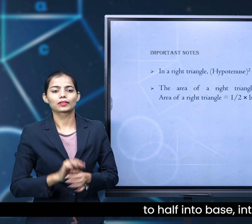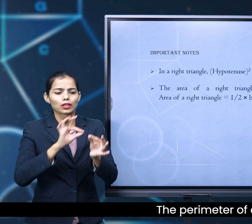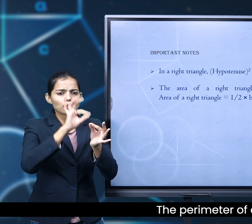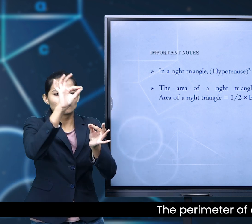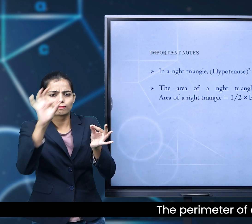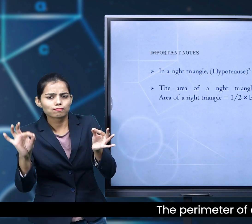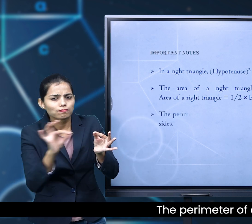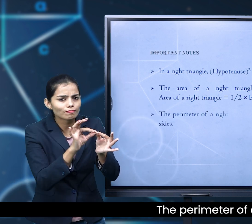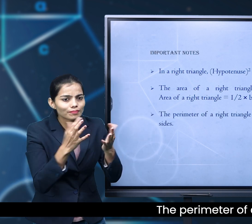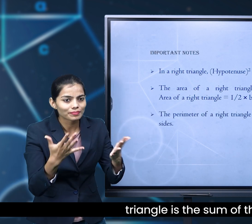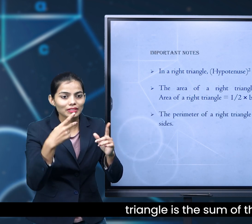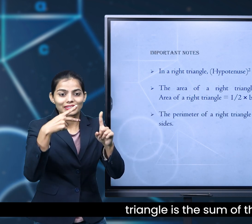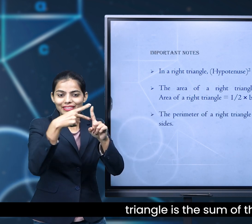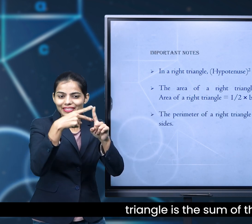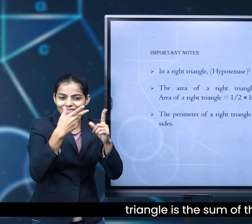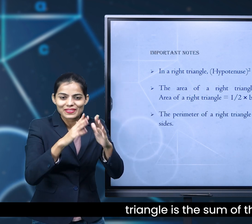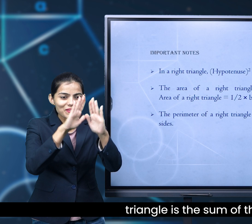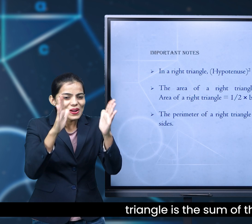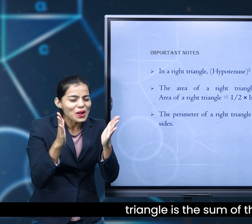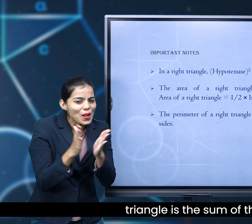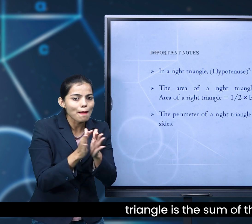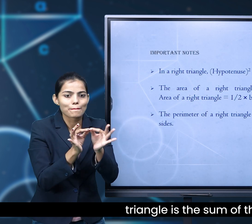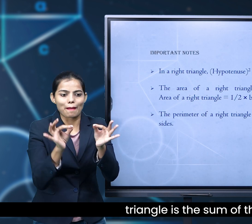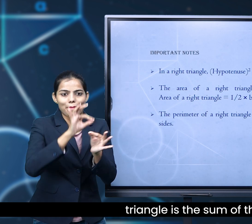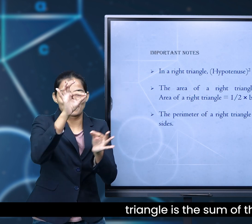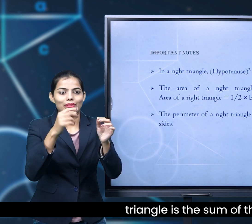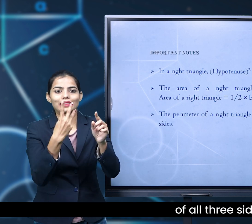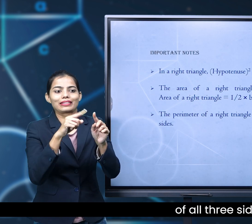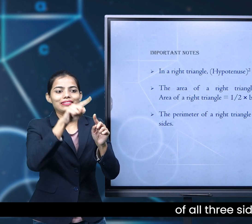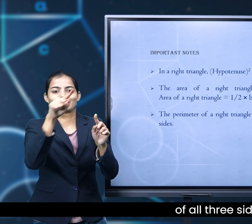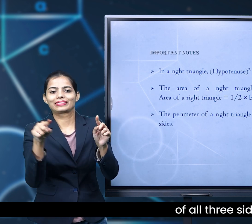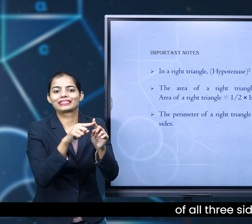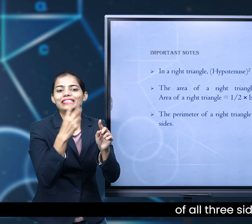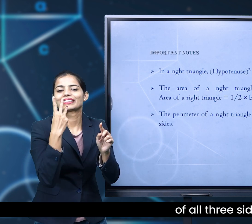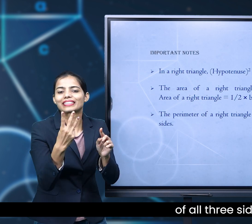The perimeter of a right triangle is the sum of the measures of all the three sides.